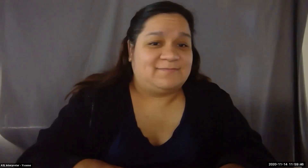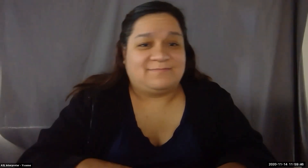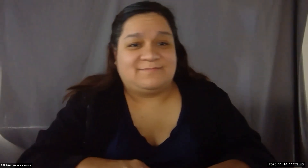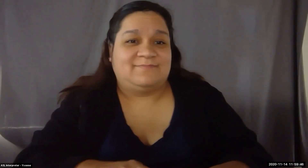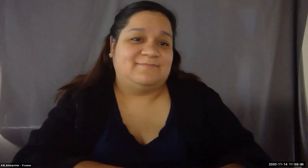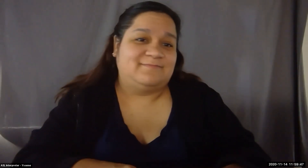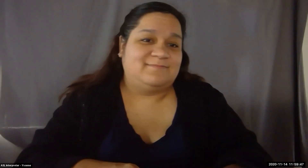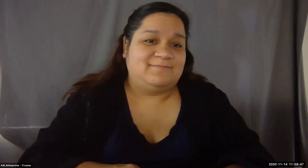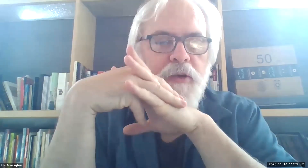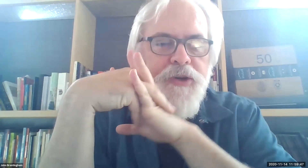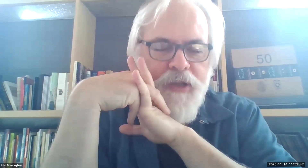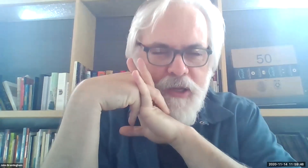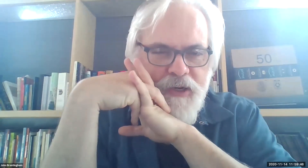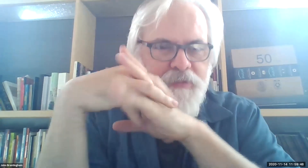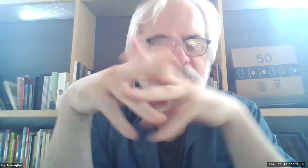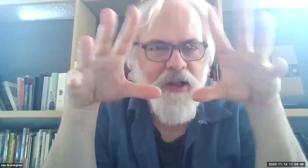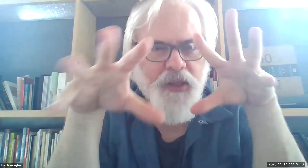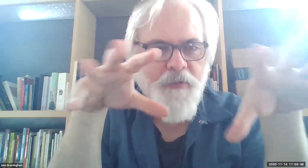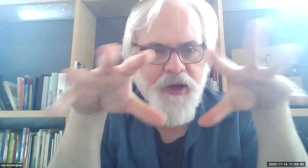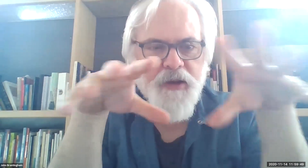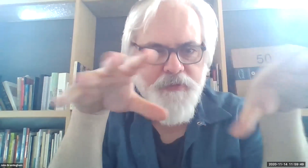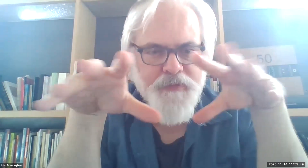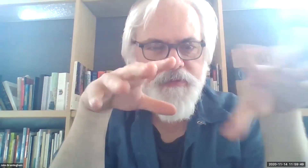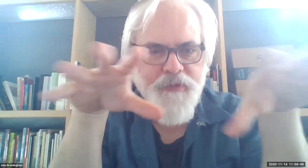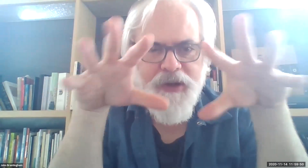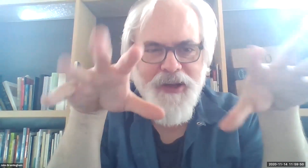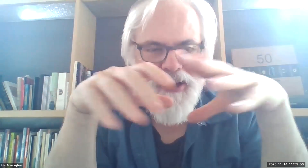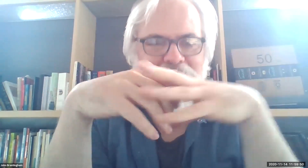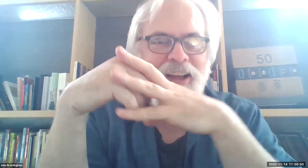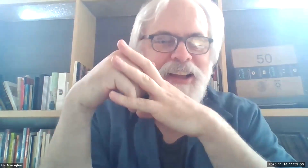yeah. I'm trying to read your signs, and I'm getting a little bit.